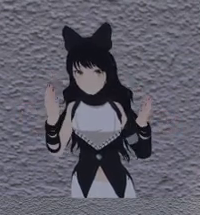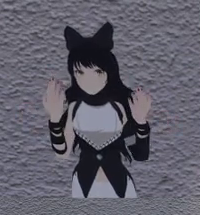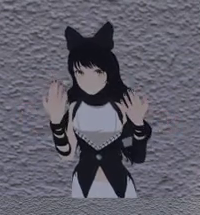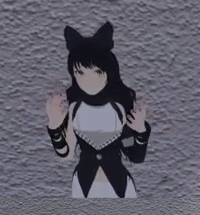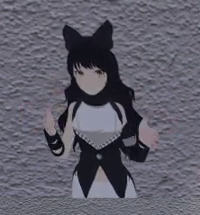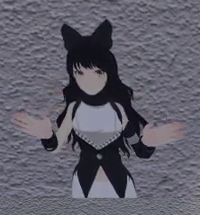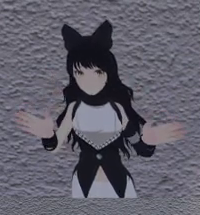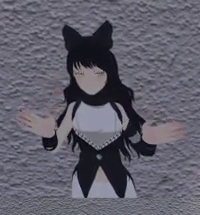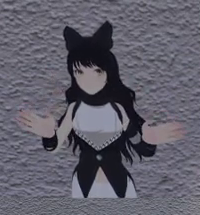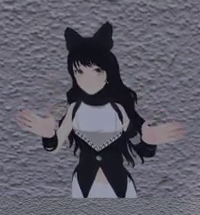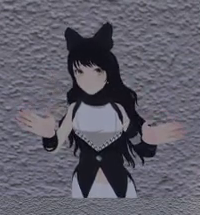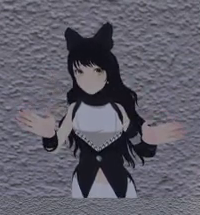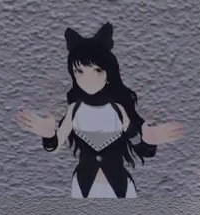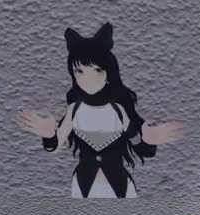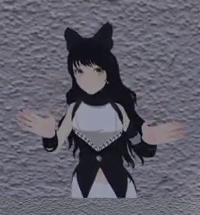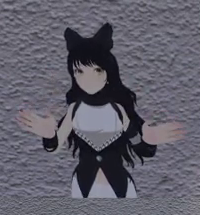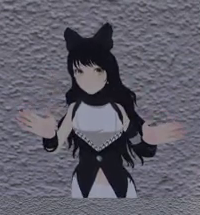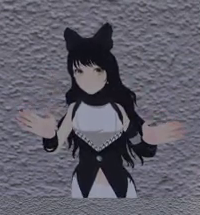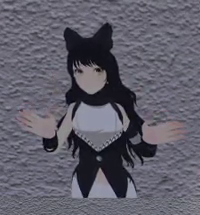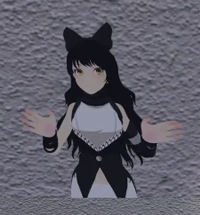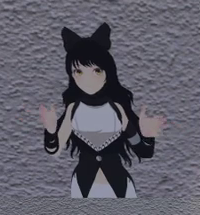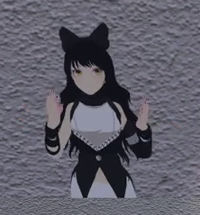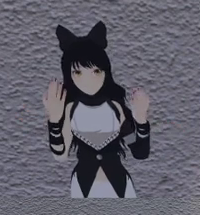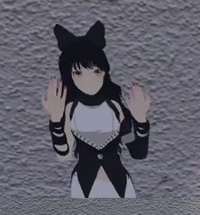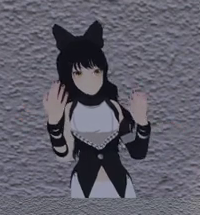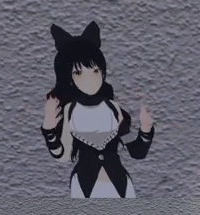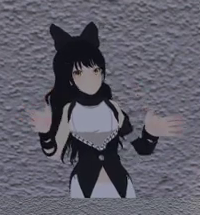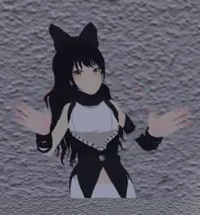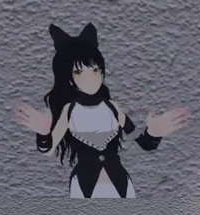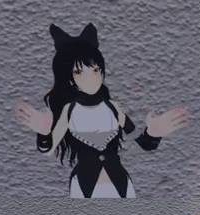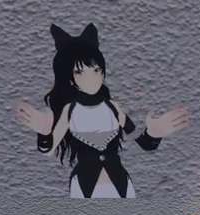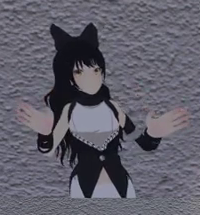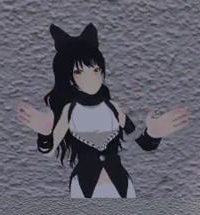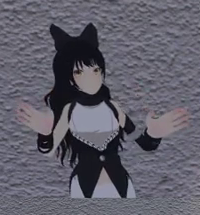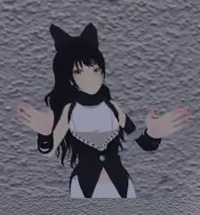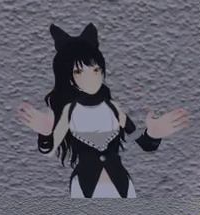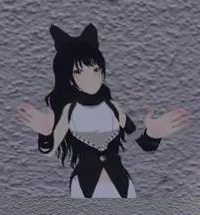Over. Over.